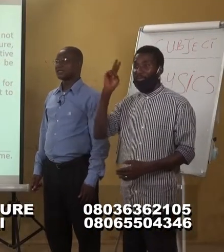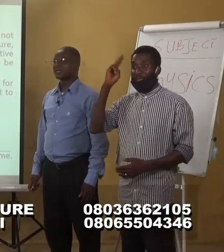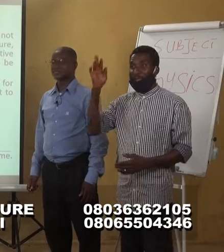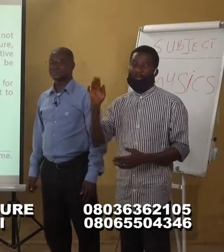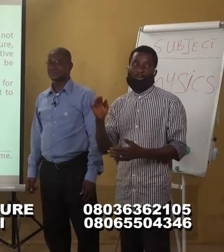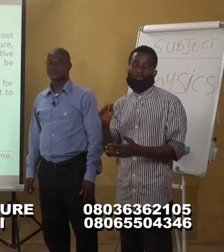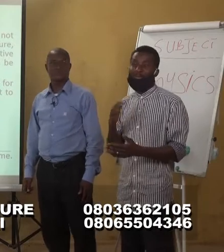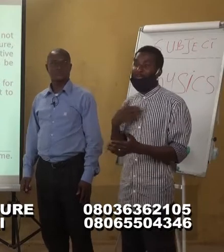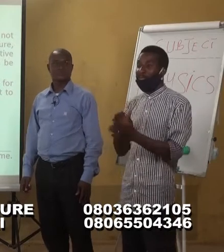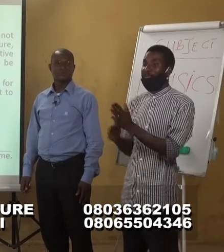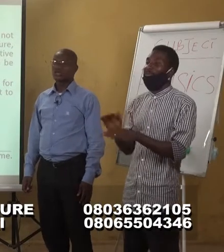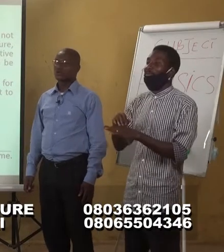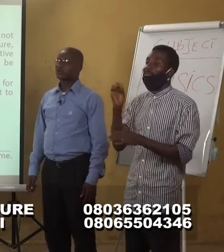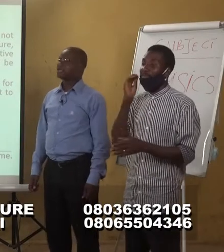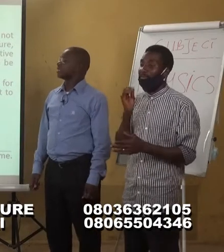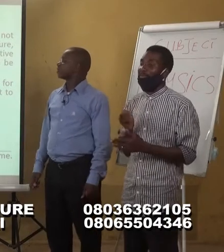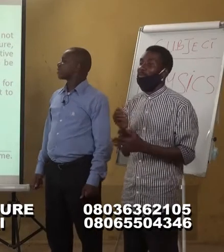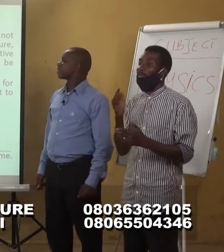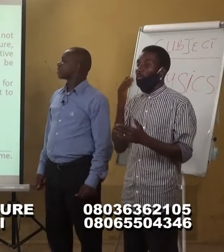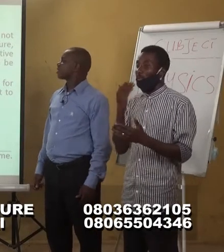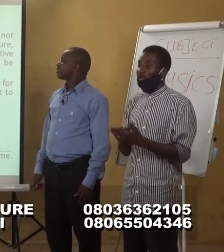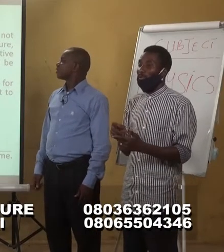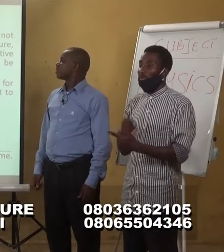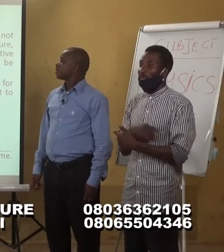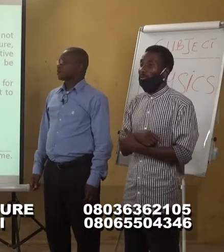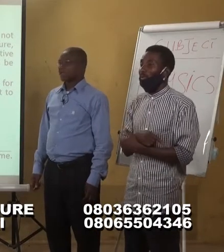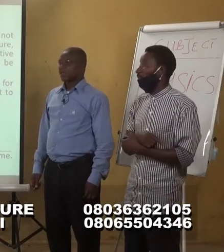Hello, learners. Good day.